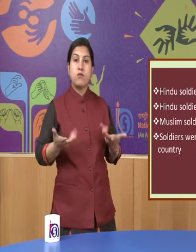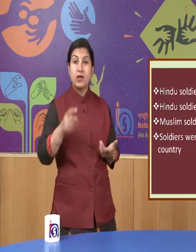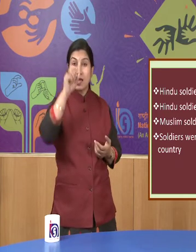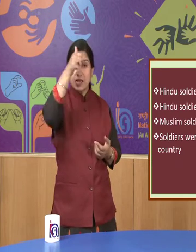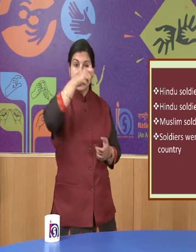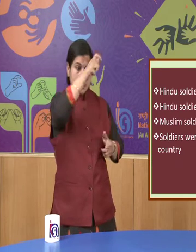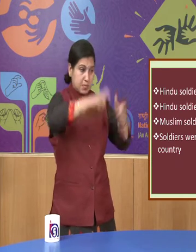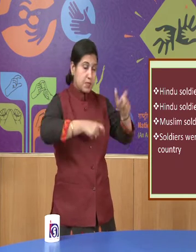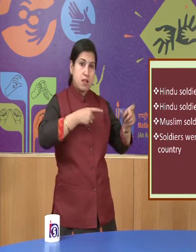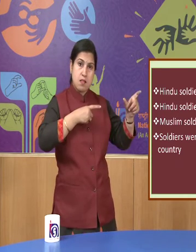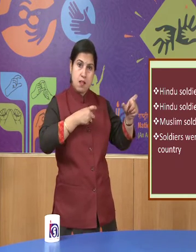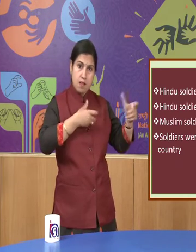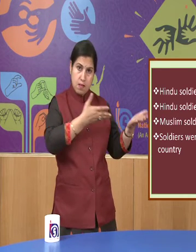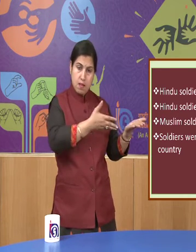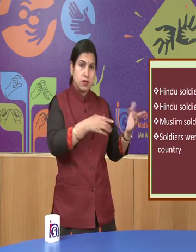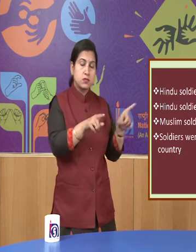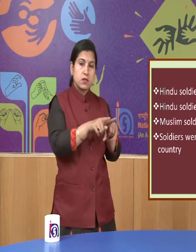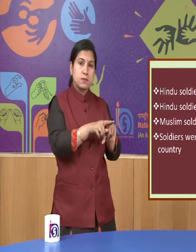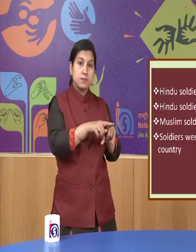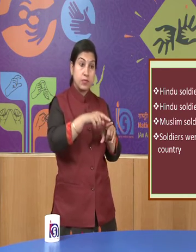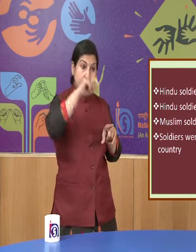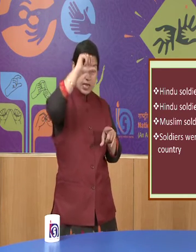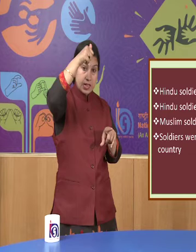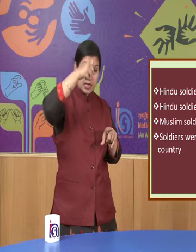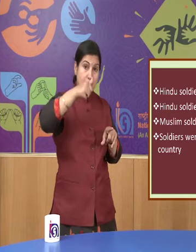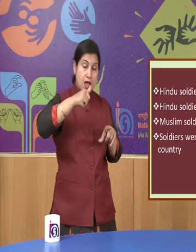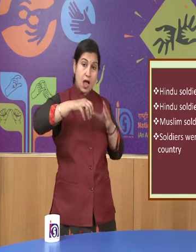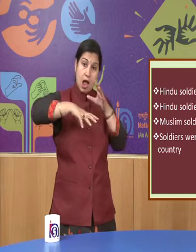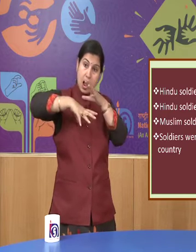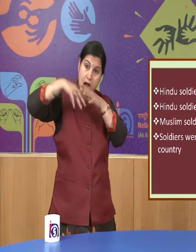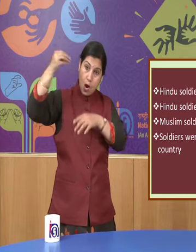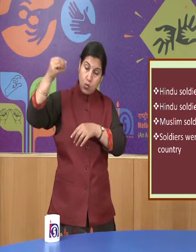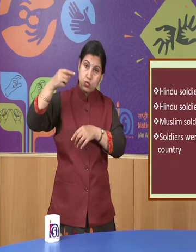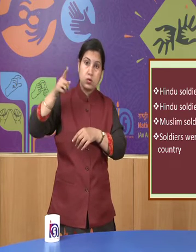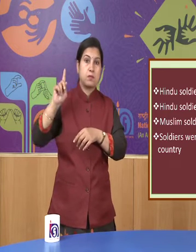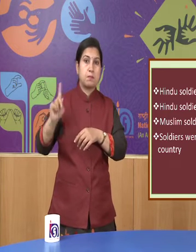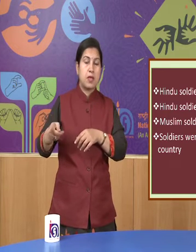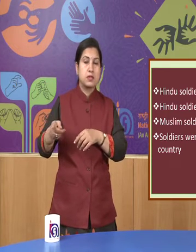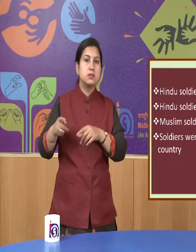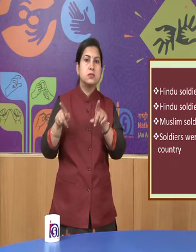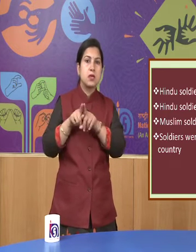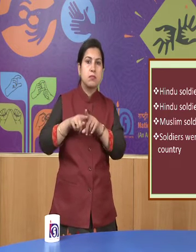Indian soldiers to go out of India and serve in foreign